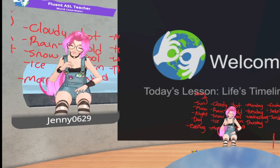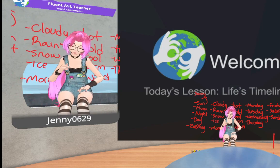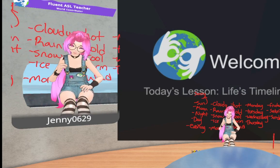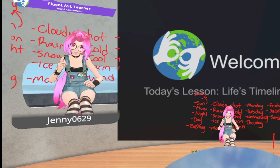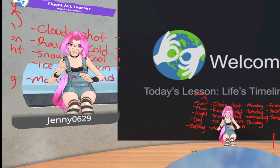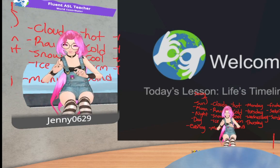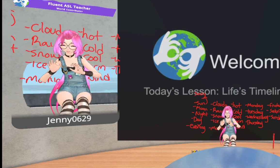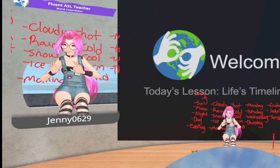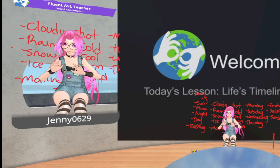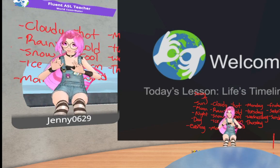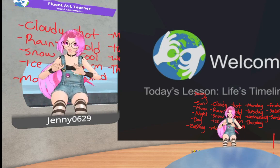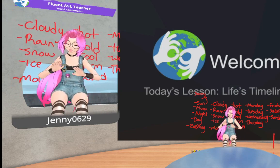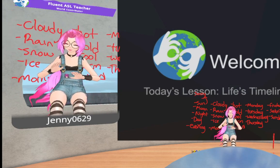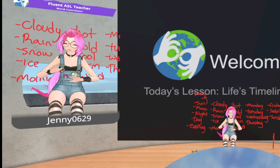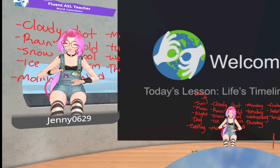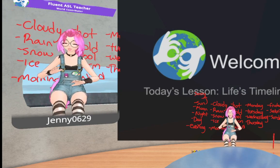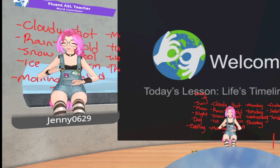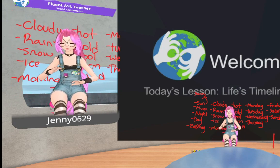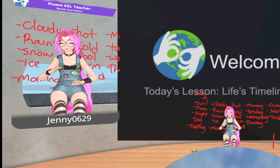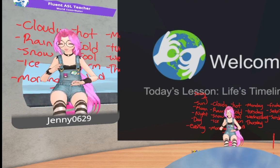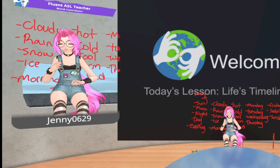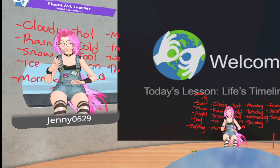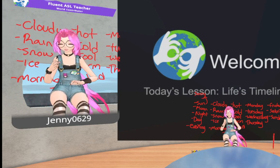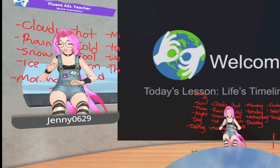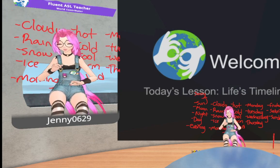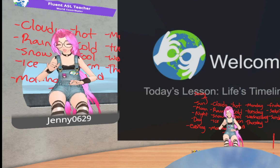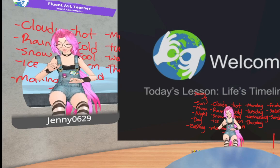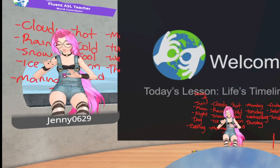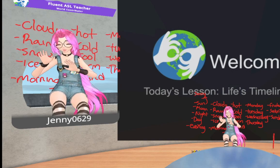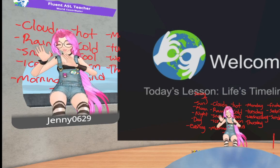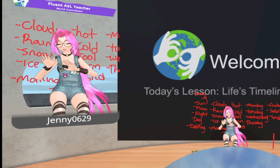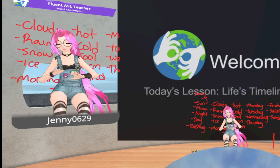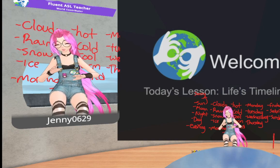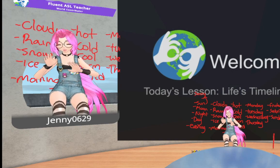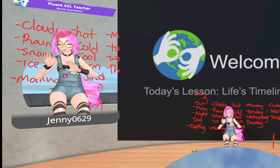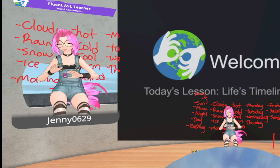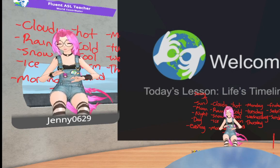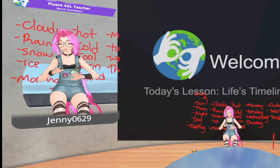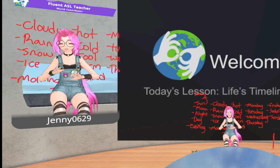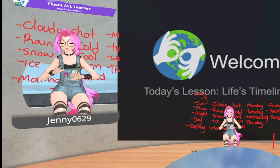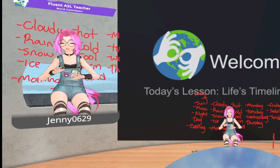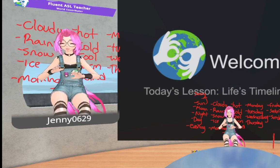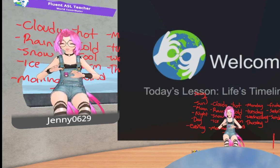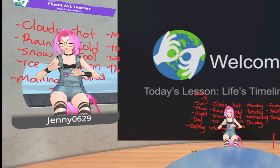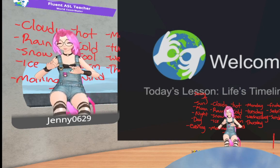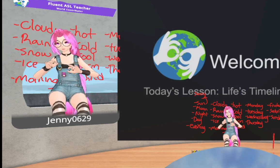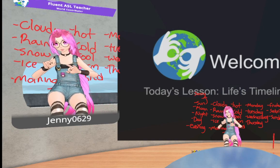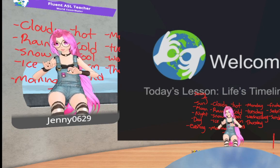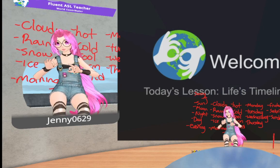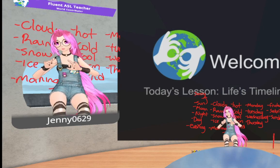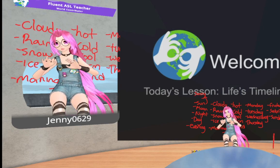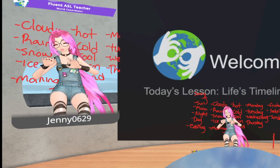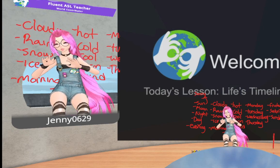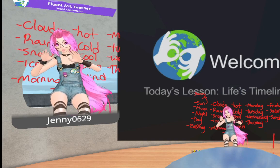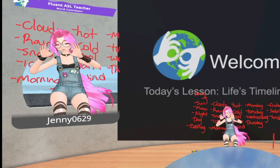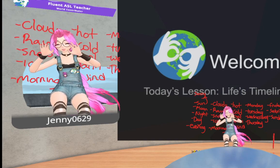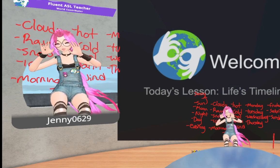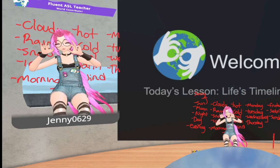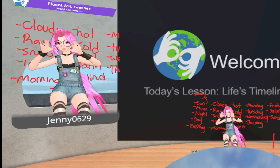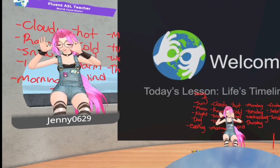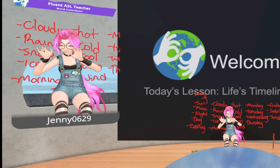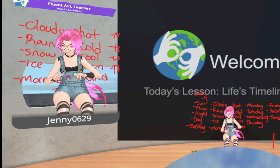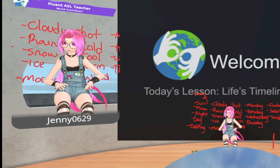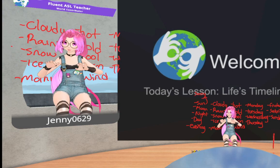I'm not really as educated on snow signs, but just like how we were talking about rain being more intense, blizzard would probably also